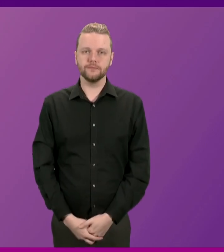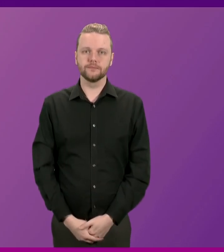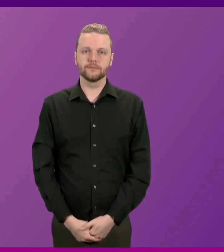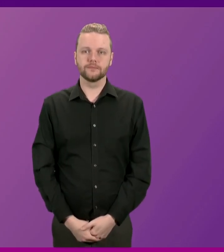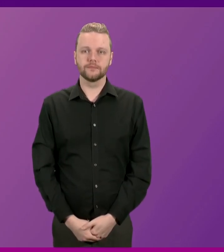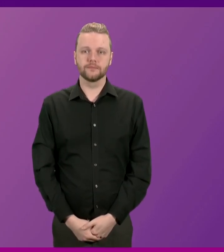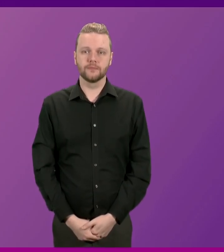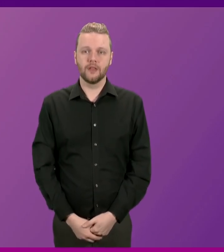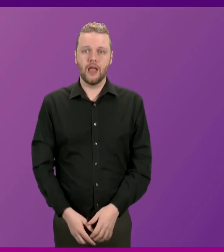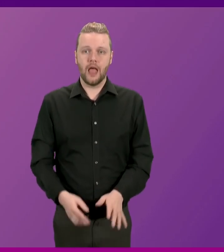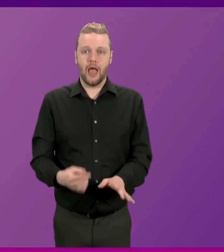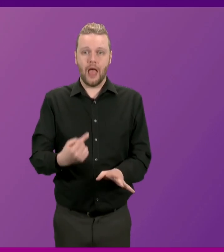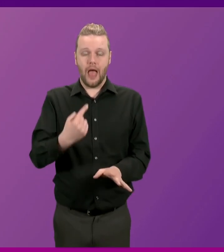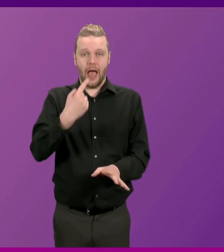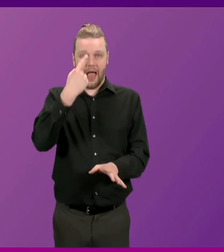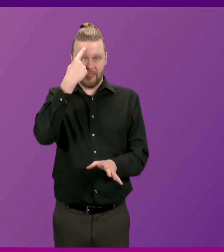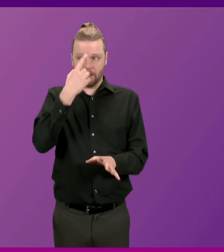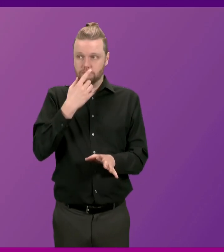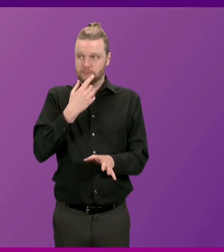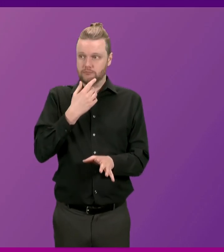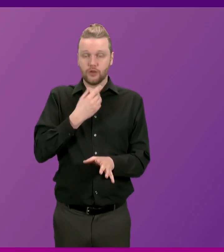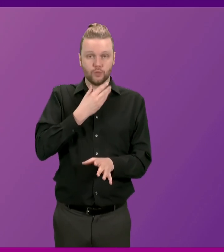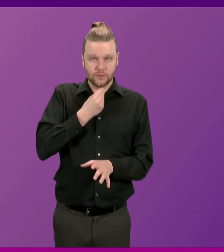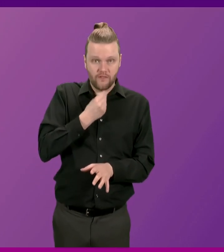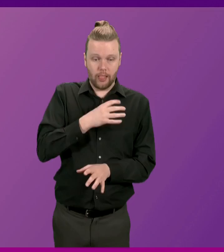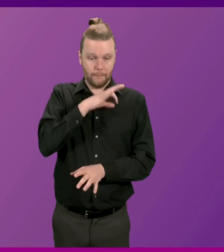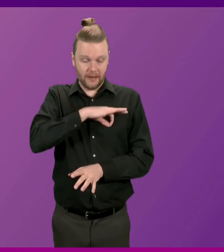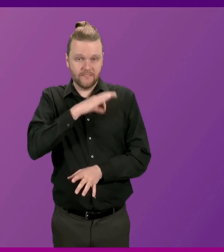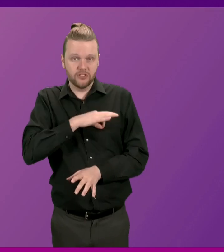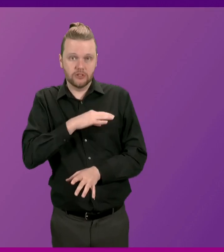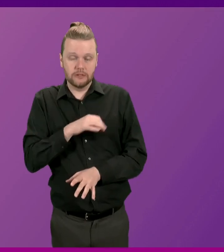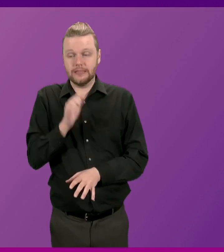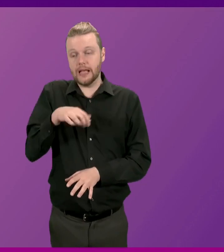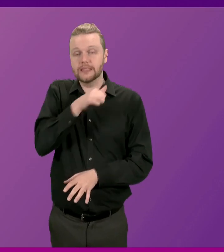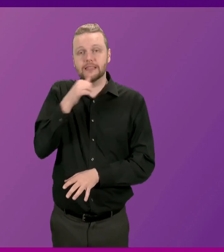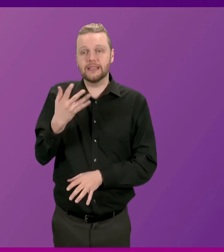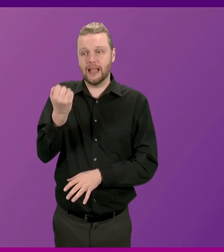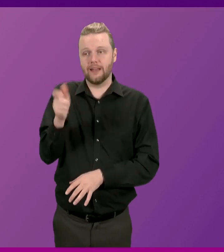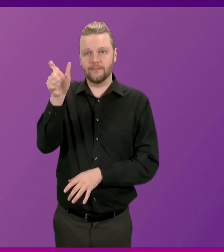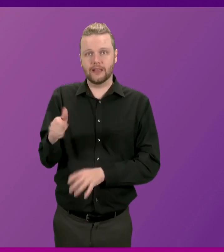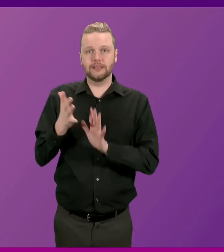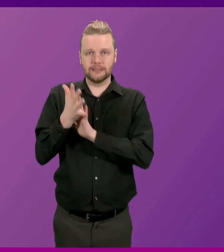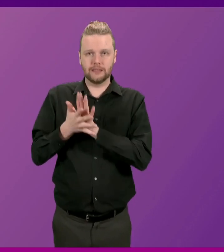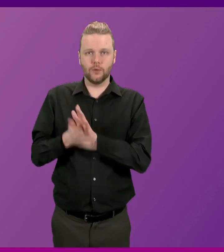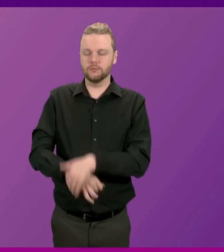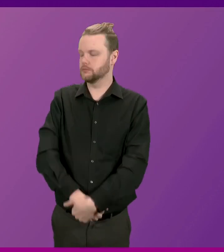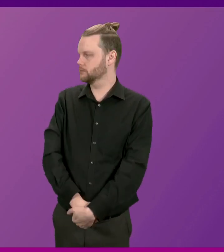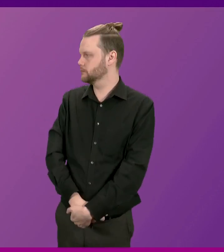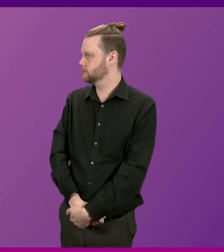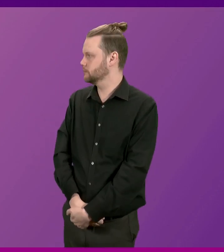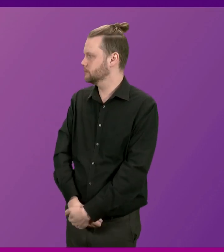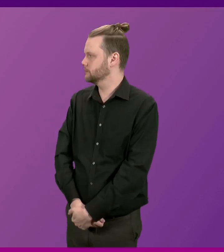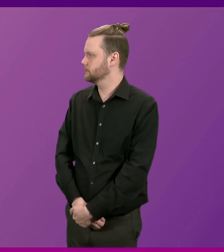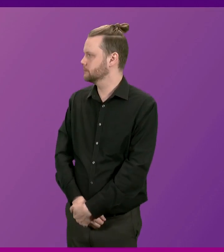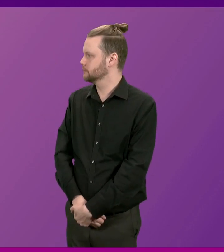I think it would be useful, it would be beneficial. I mean, it's nice to have someone who can sign. I would say it's better than